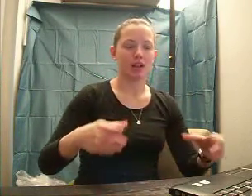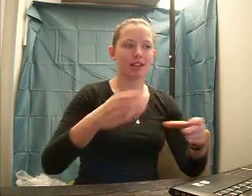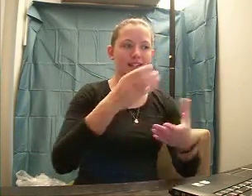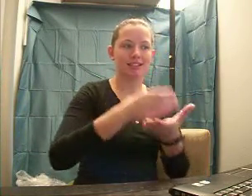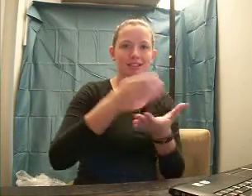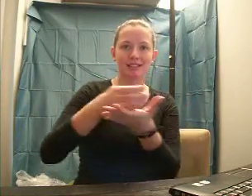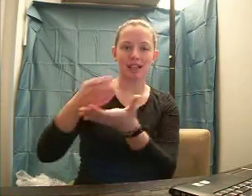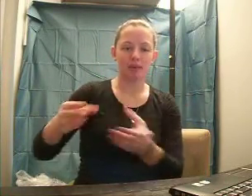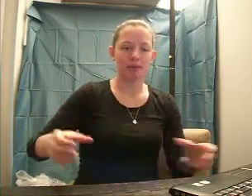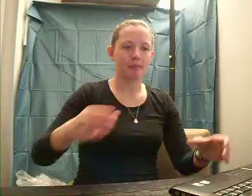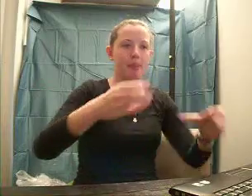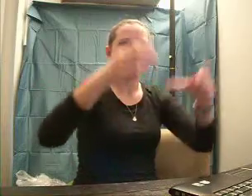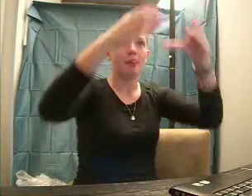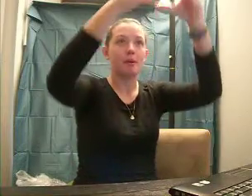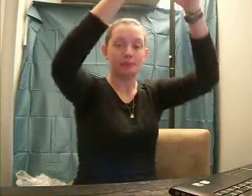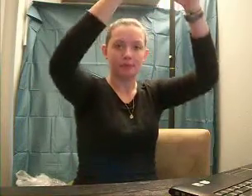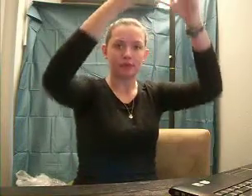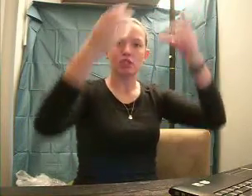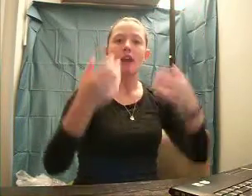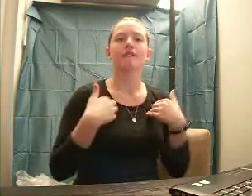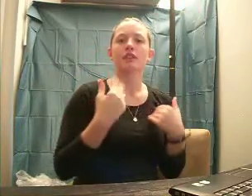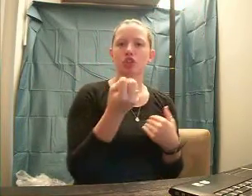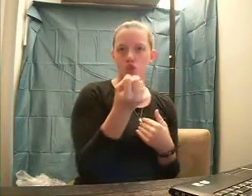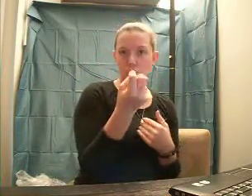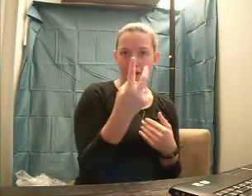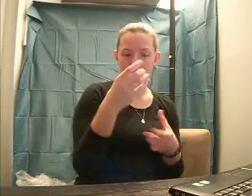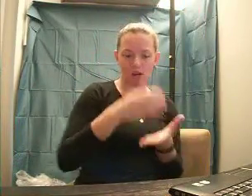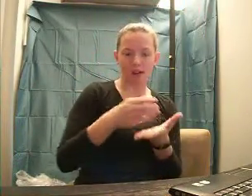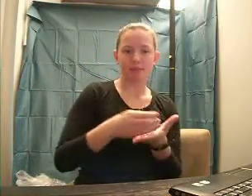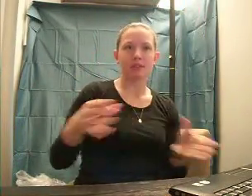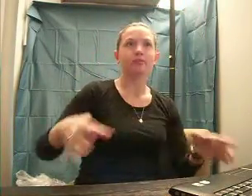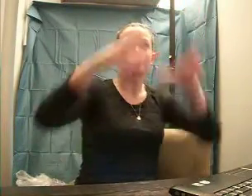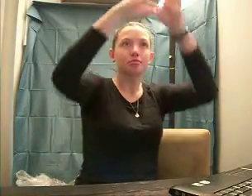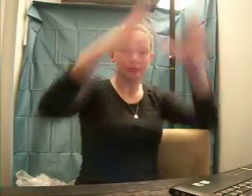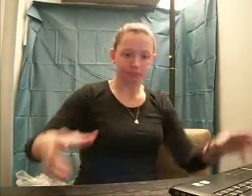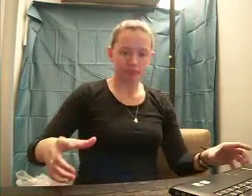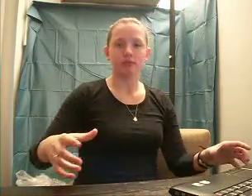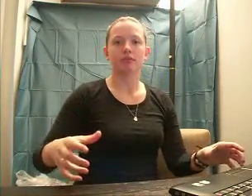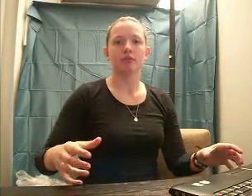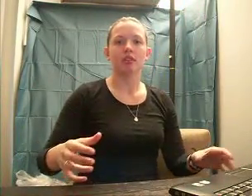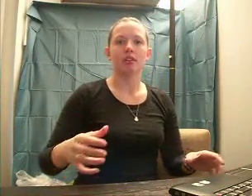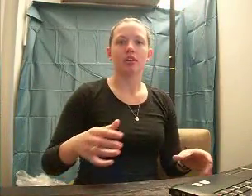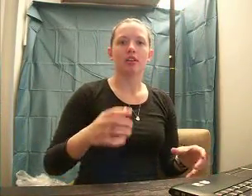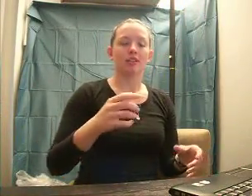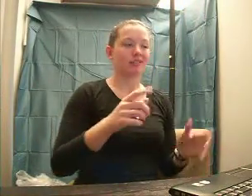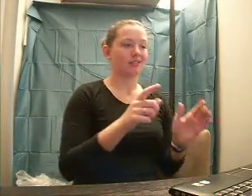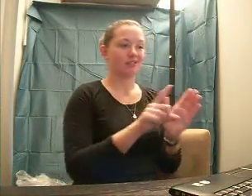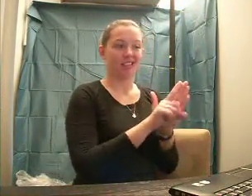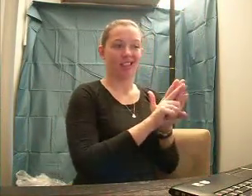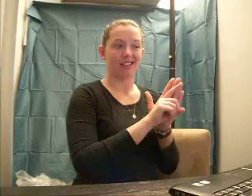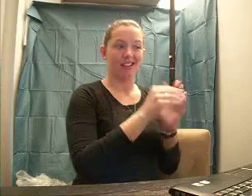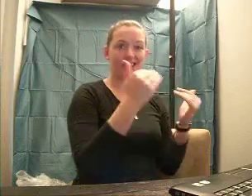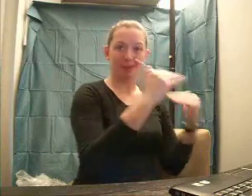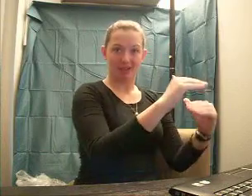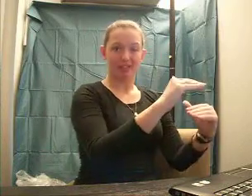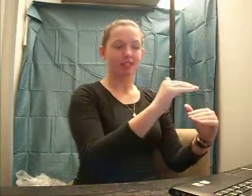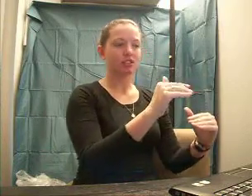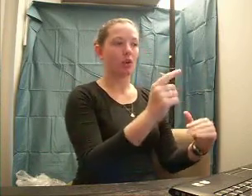school sport where you have 12 cups you have to stack and unstack against the clock in a prescribed order. And this is her getting the world record in